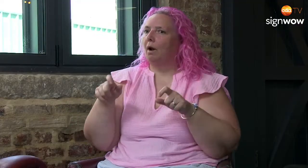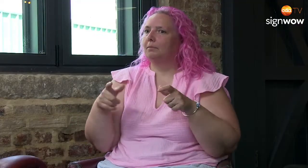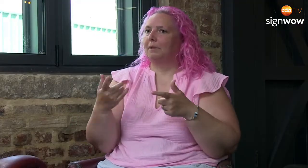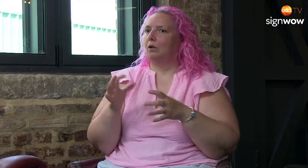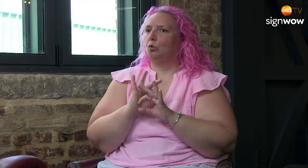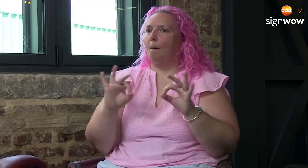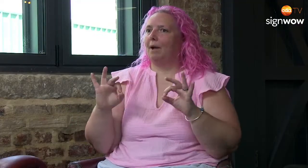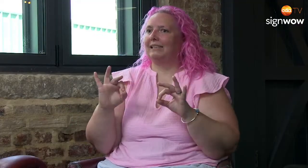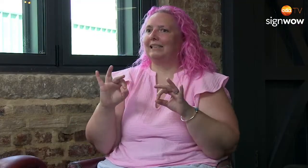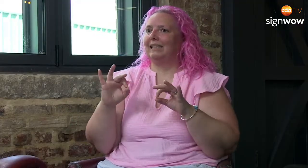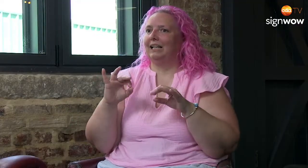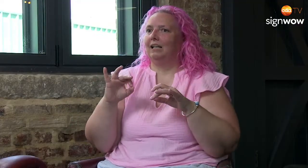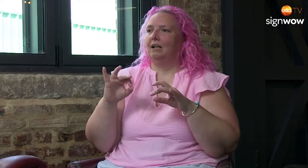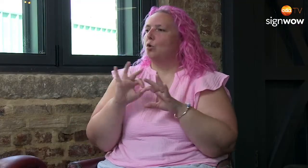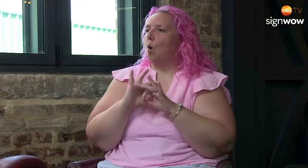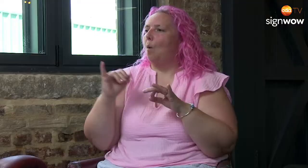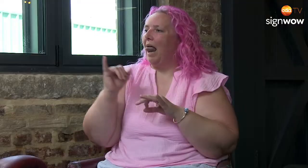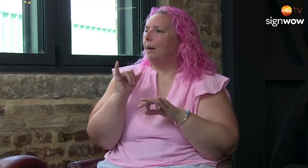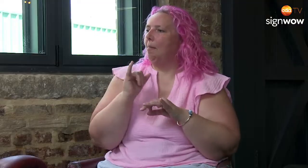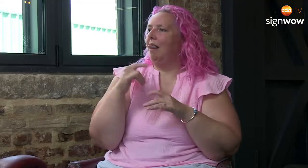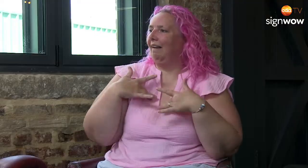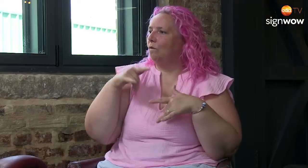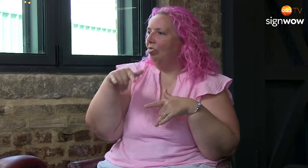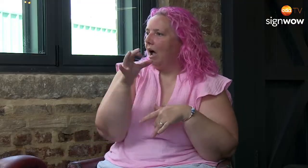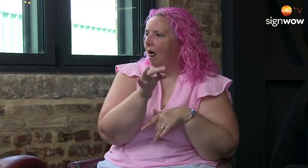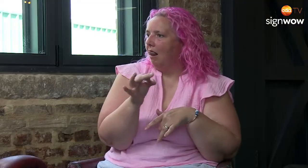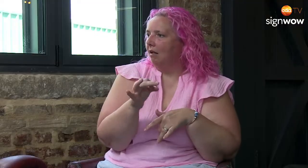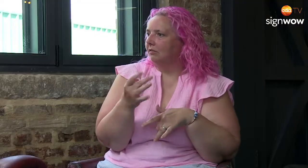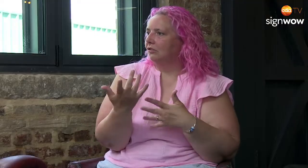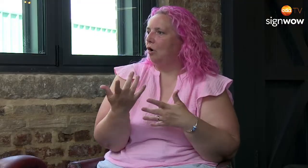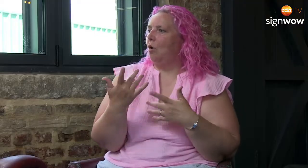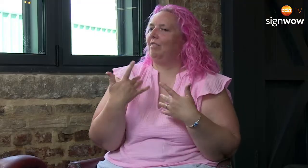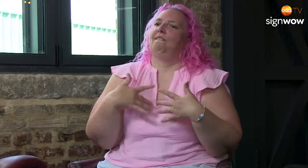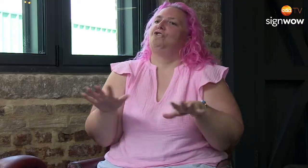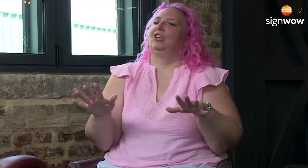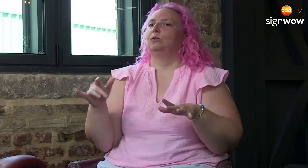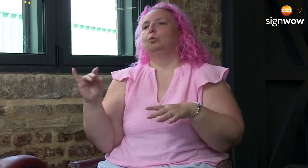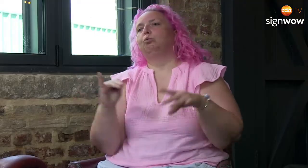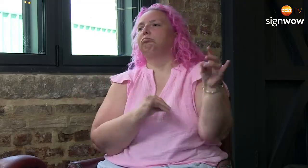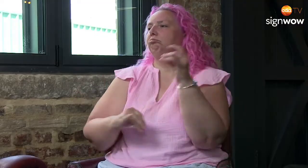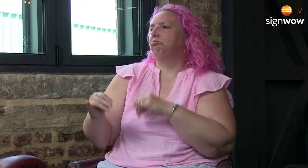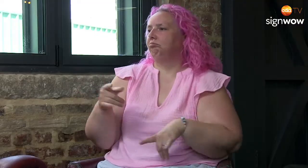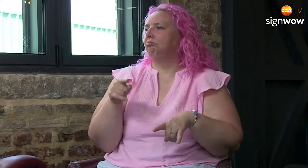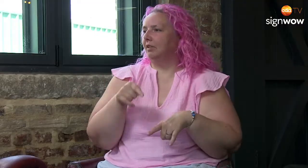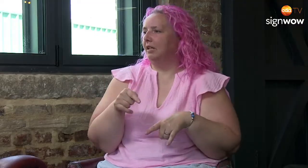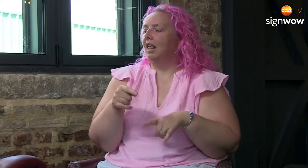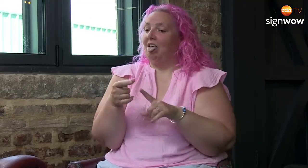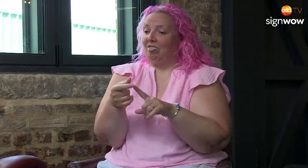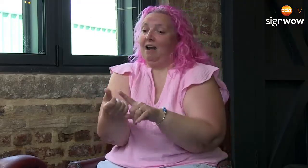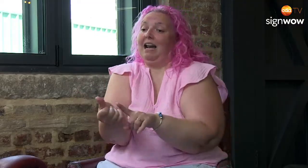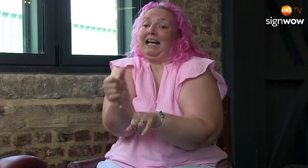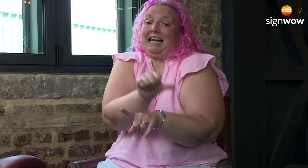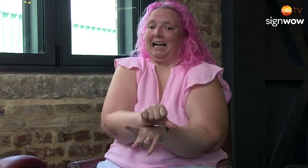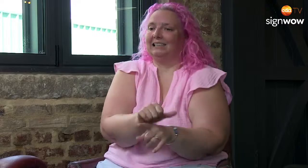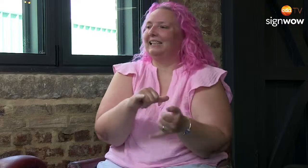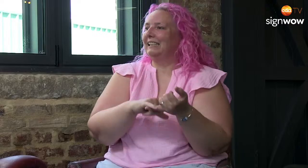And they're not frightened, Wow. because there's not other animals and people that sort of live there. There's